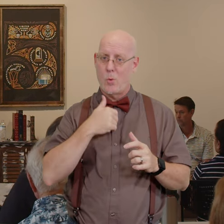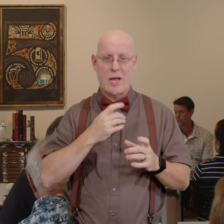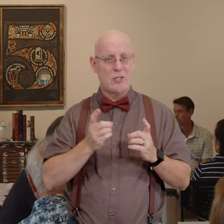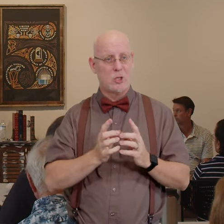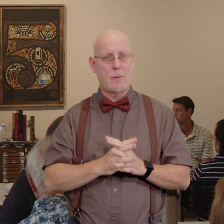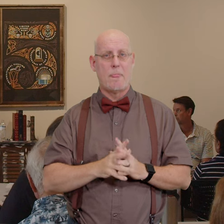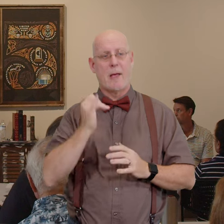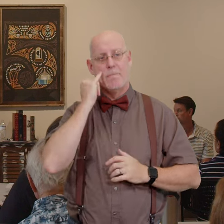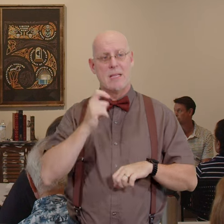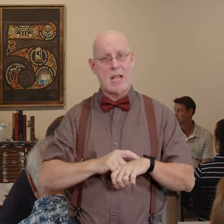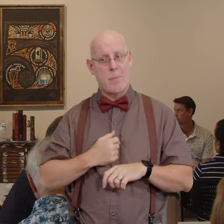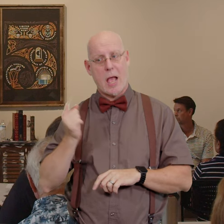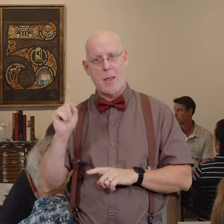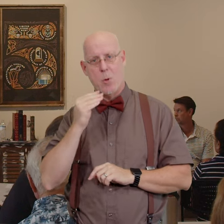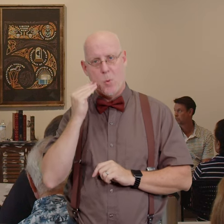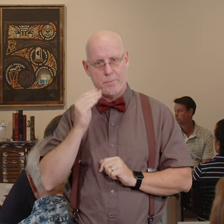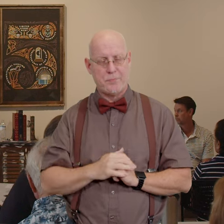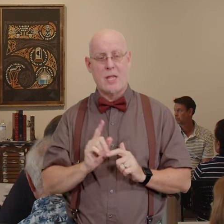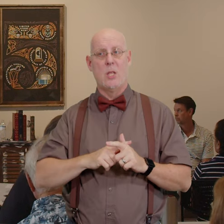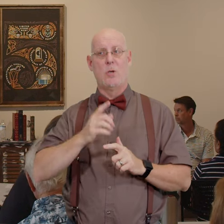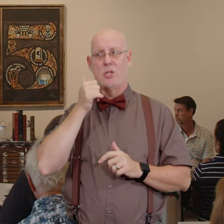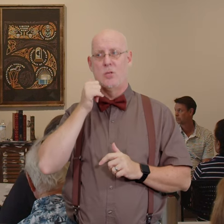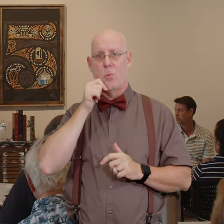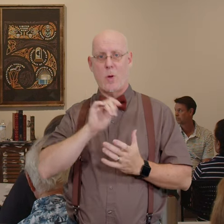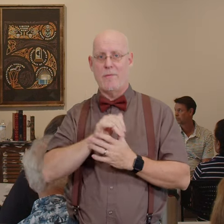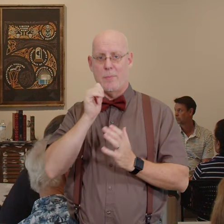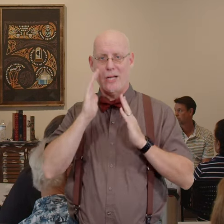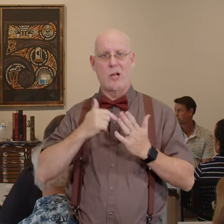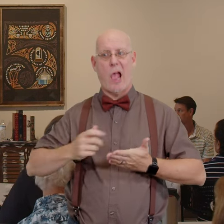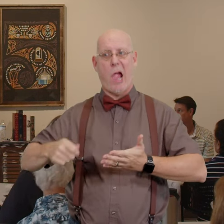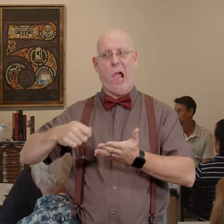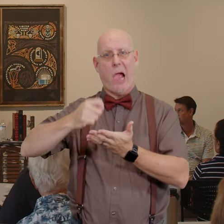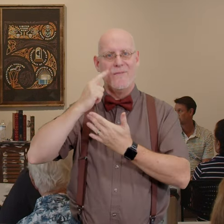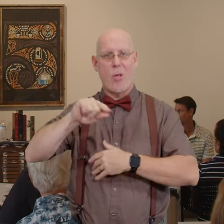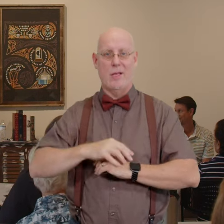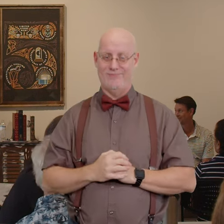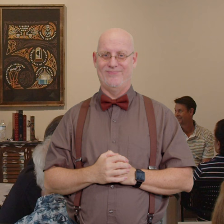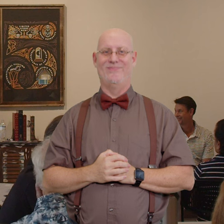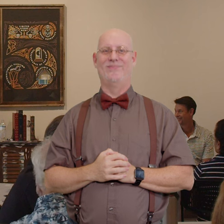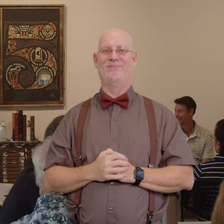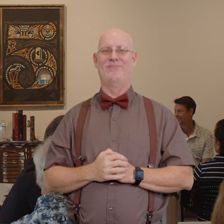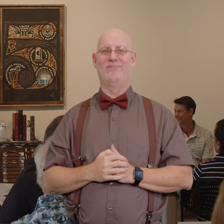dessert. Unless at times I'm home. And then when Danielle's not paying attention, I clean their plates for them.